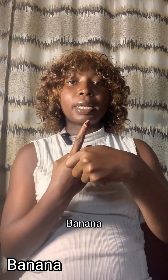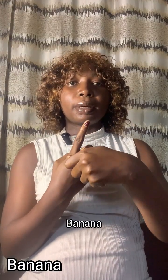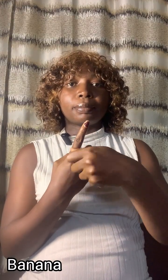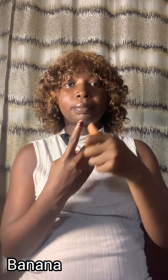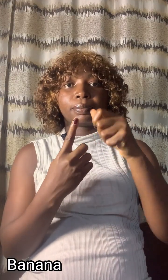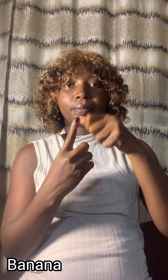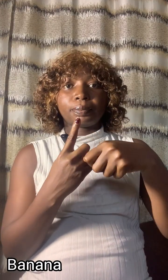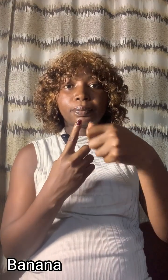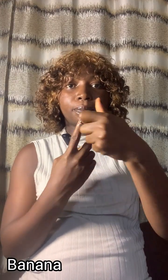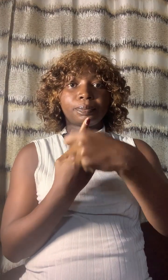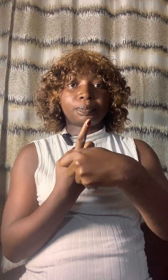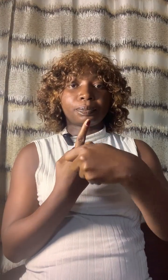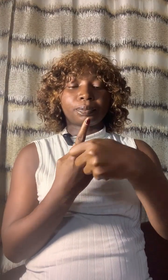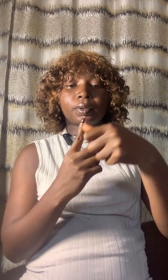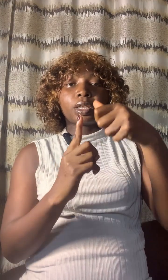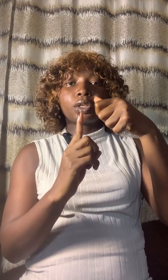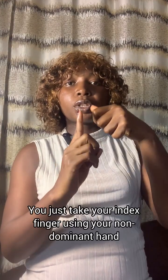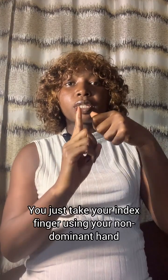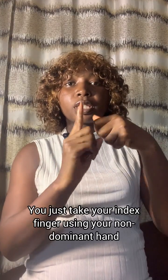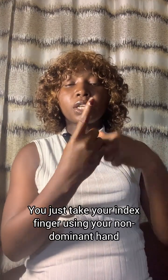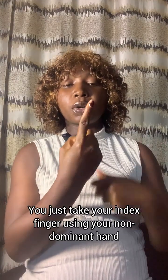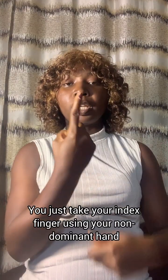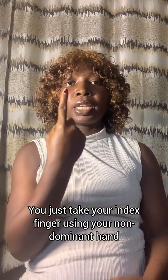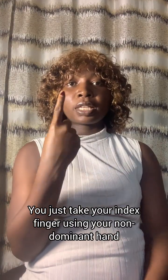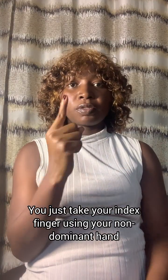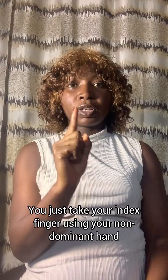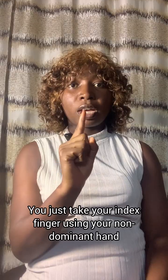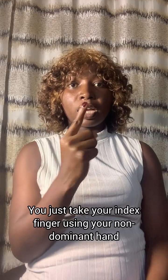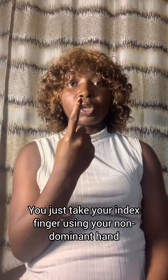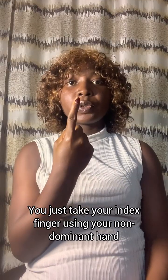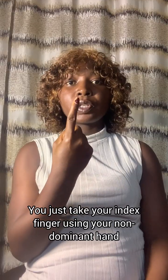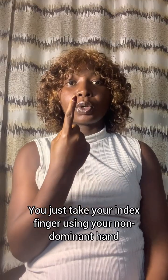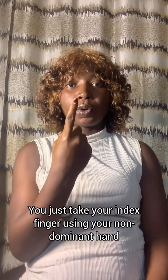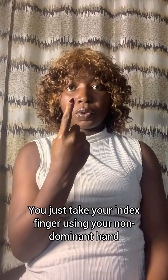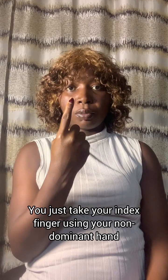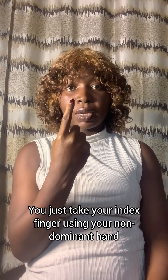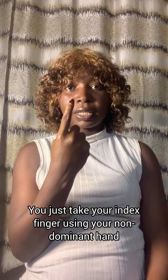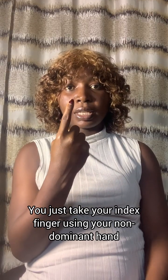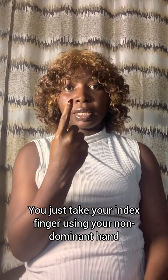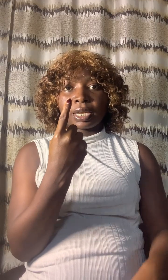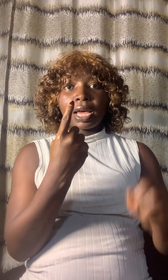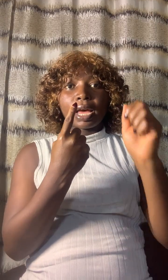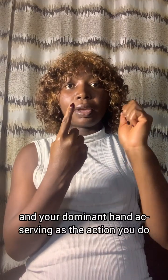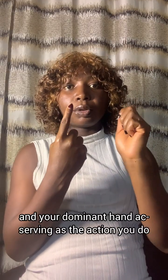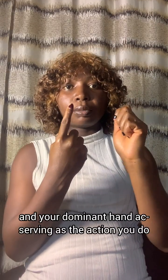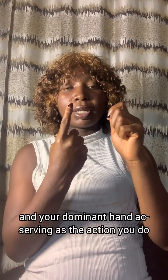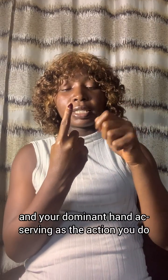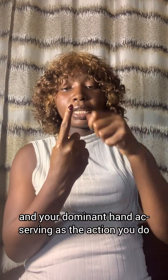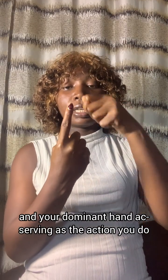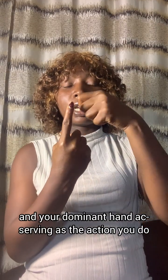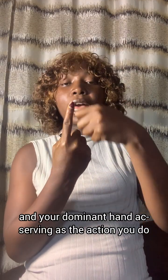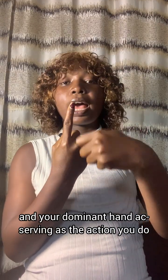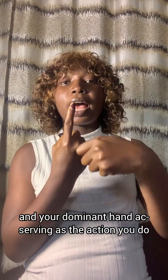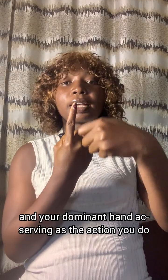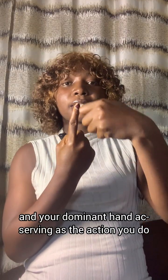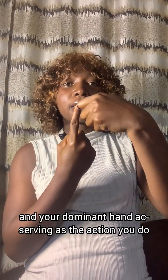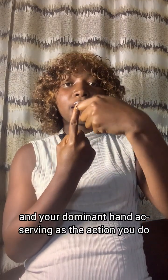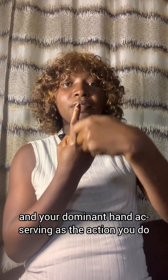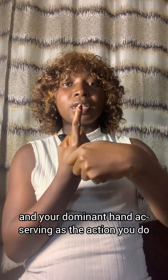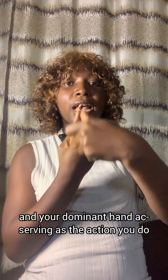banana. You just take your index finger using your non-dominant hand and your dominant hand serving